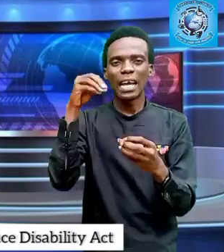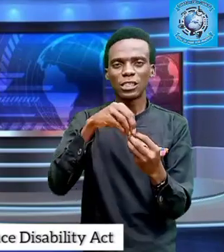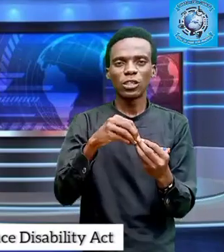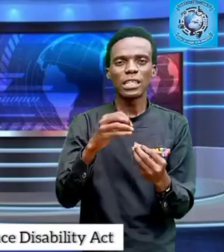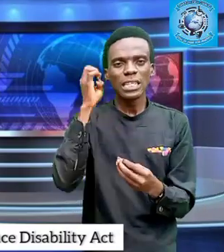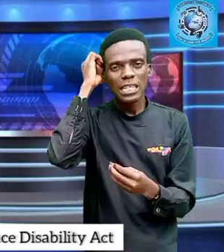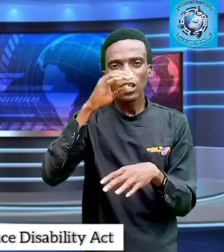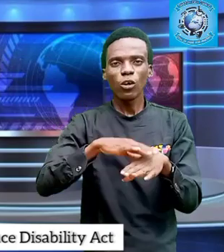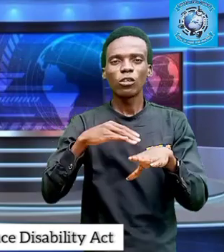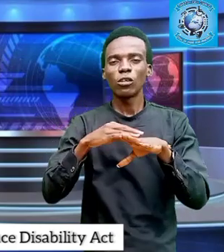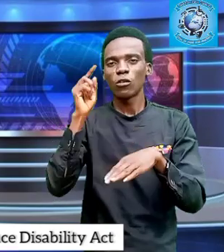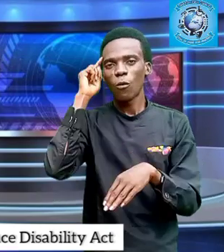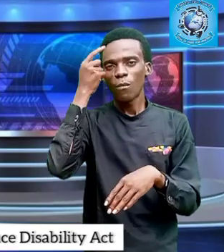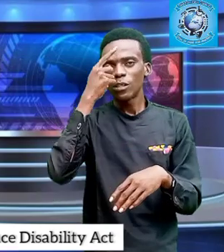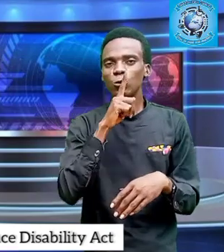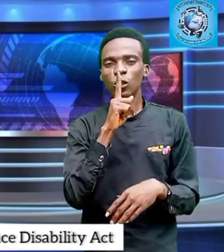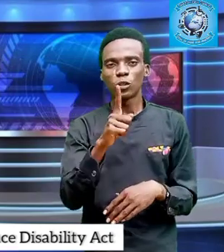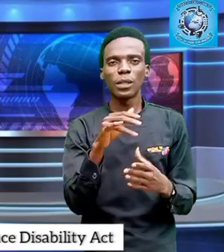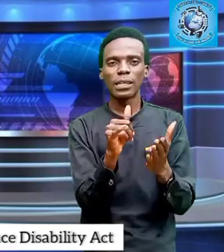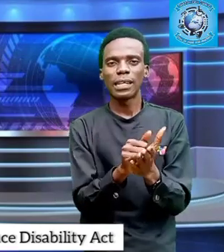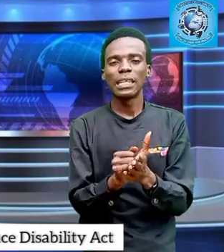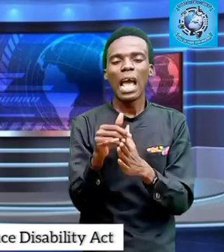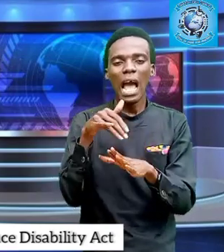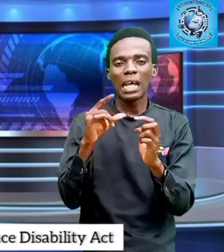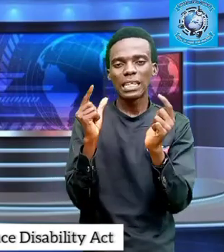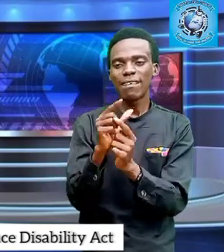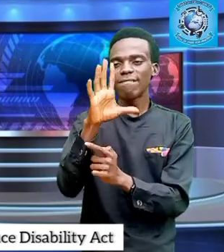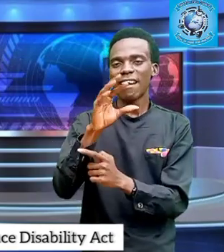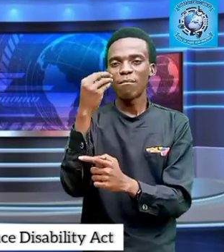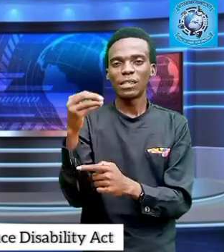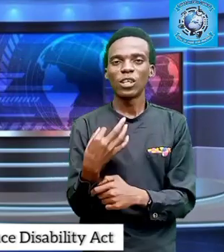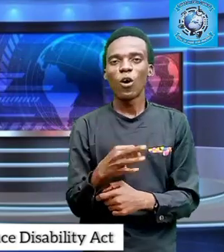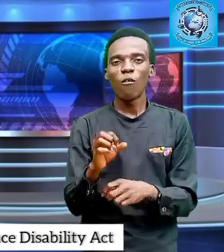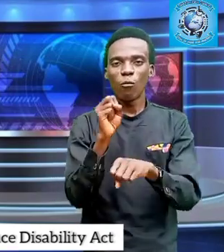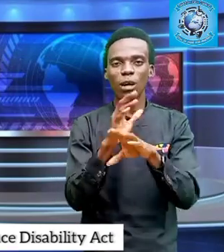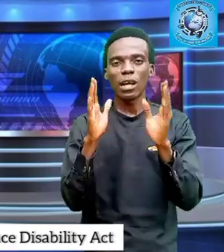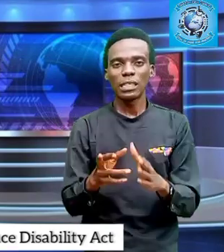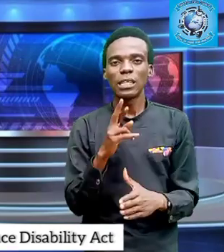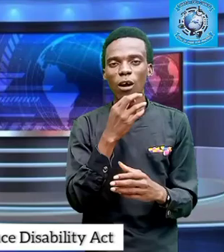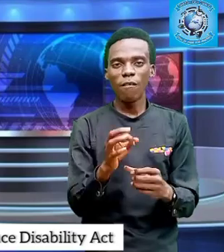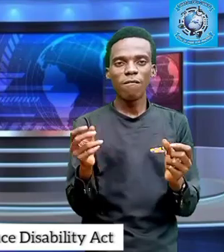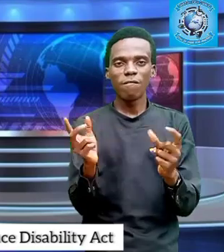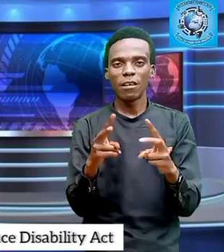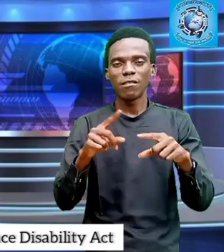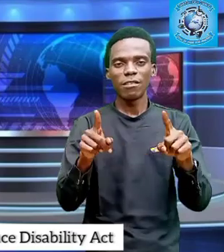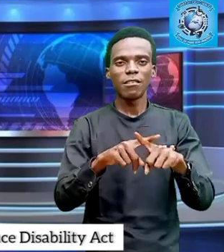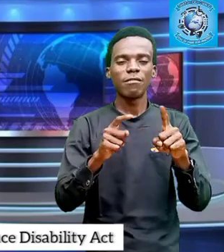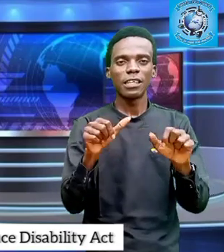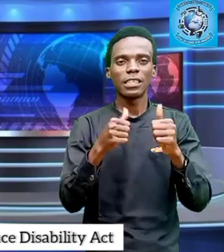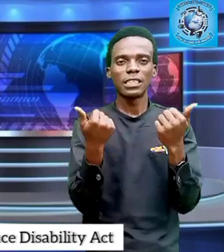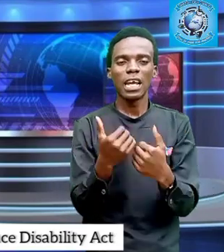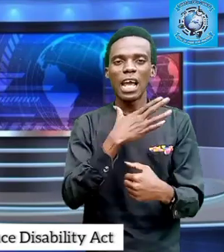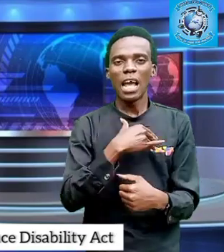Lalu called on government to ensure that at least 5% of workers at various agencies are PWDs